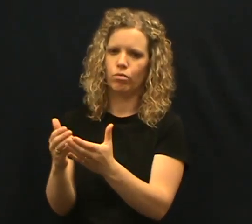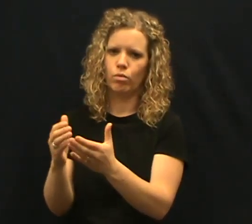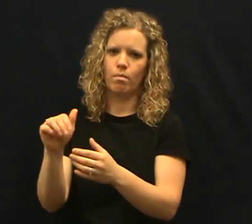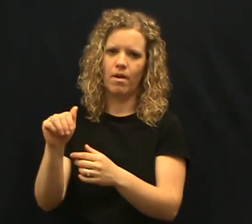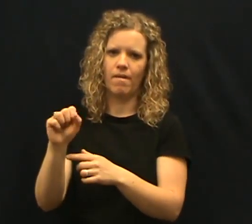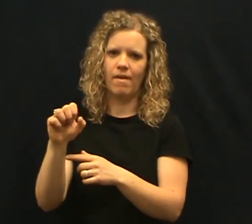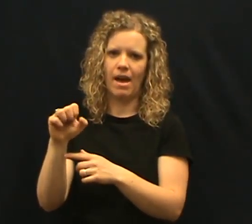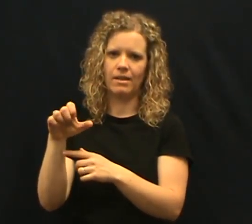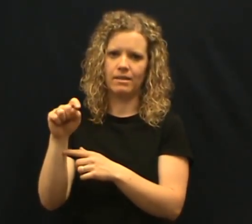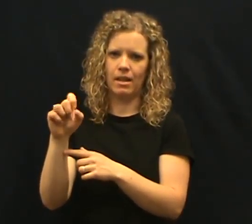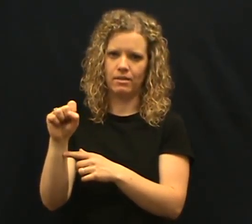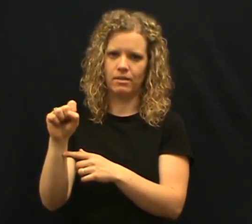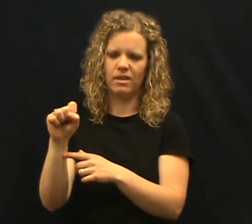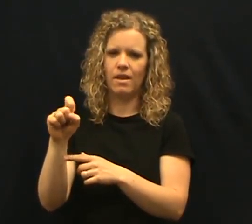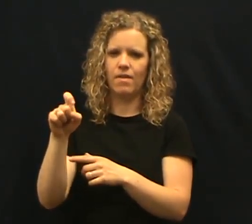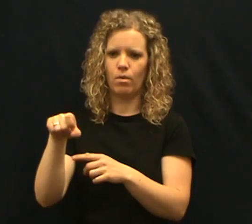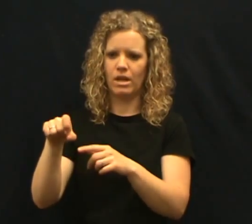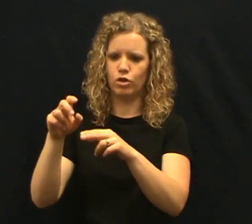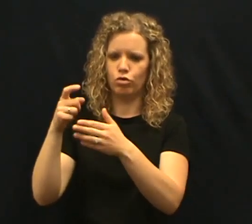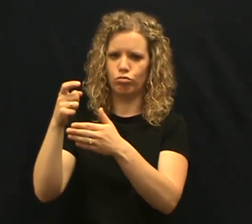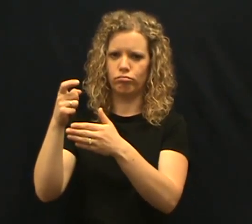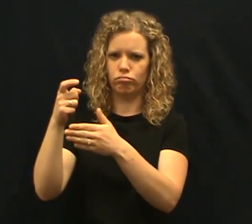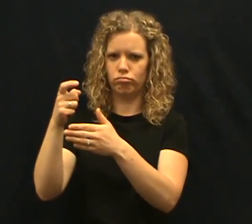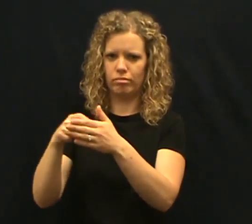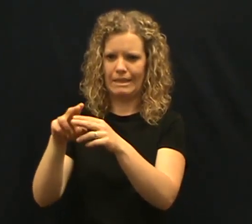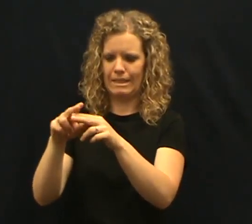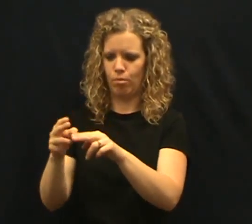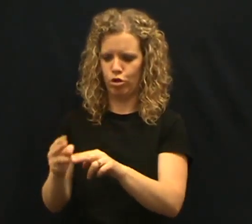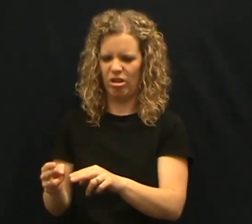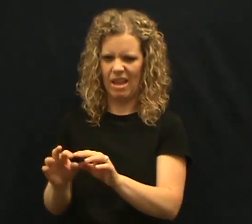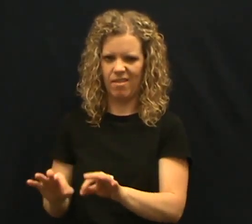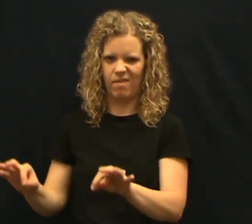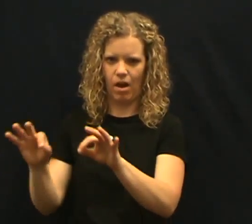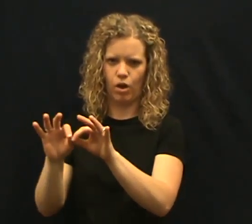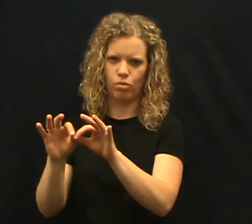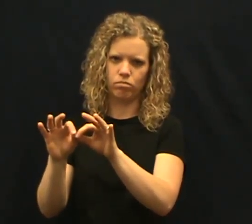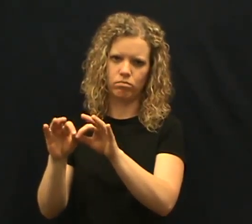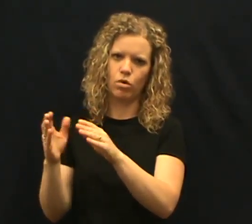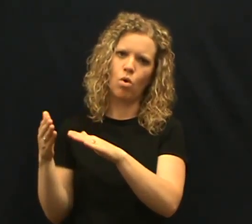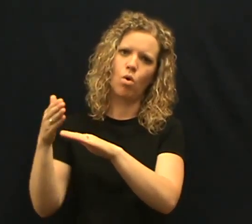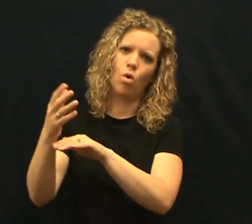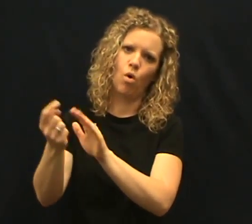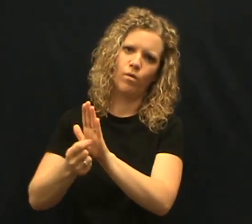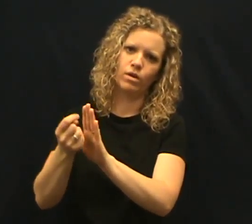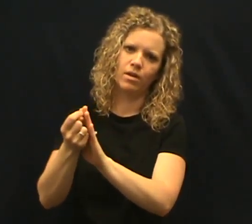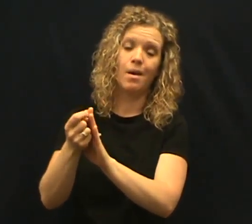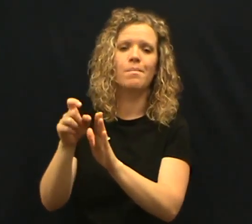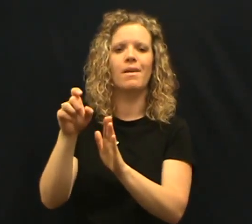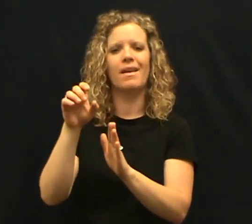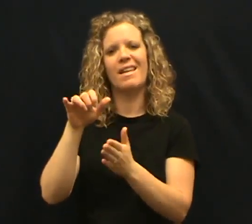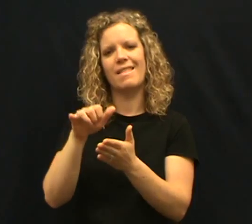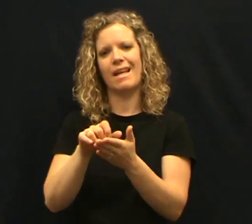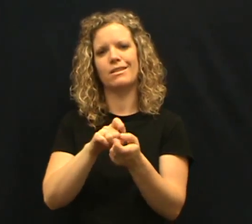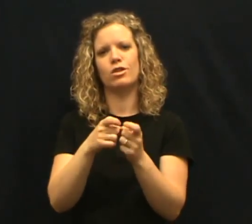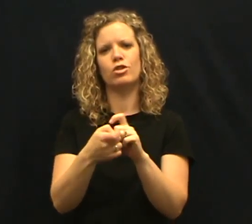are depreciating over a period of time. And so that, again, is an adjustment that needs to be made at the end of the period. Then we